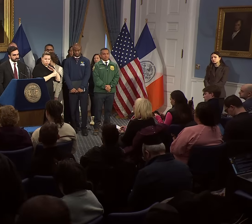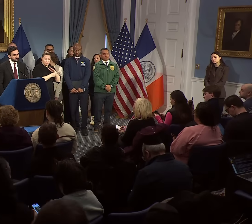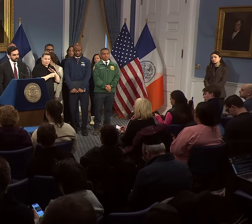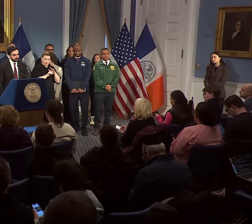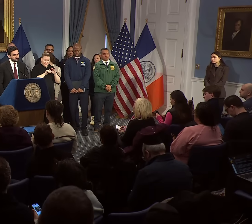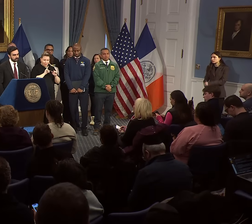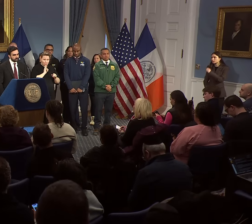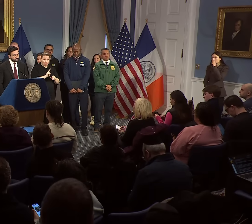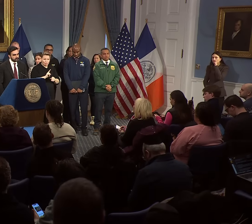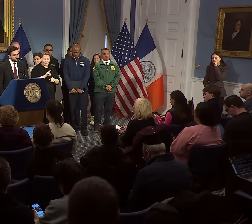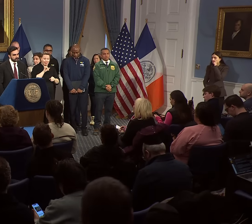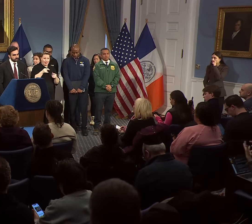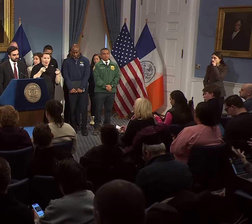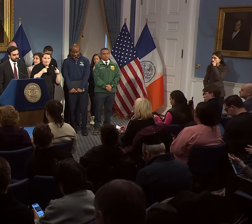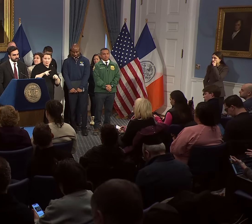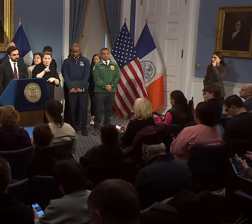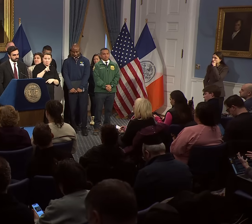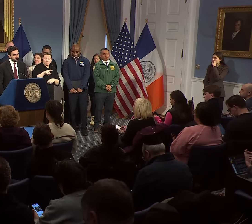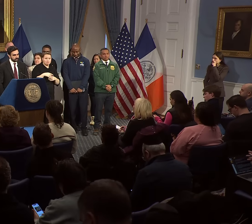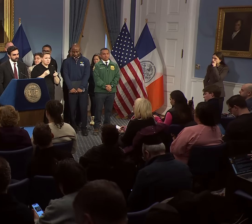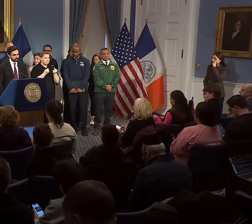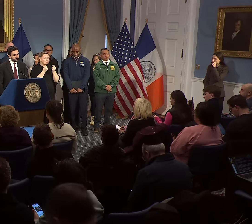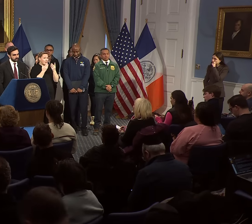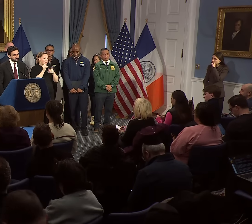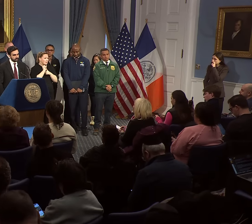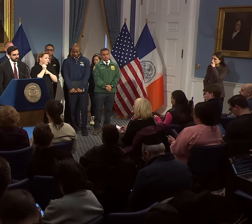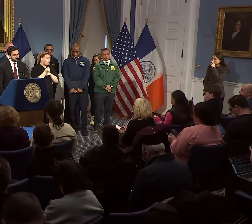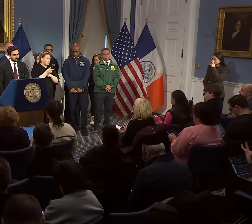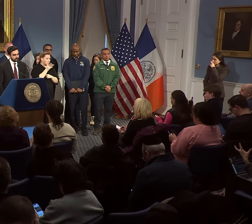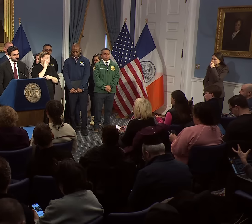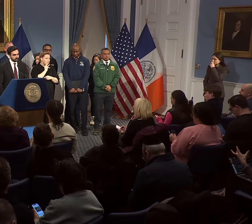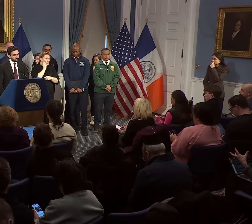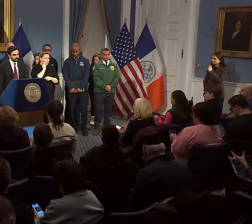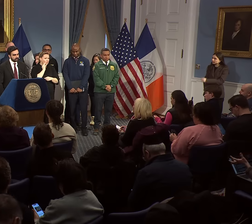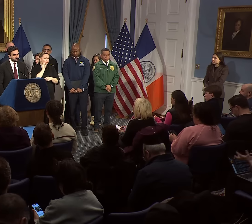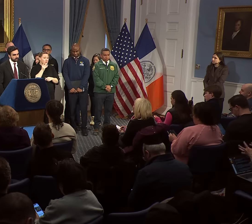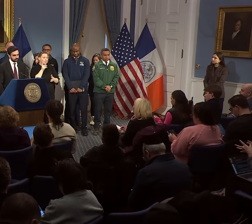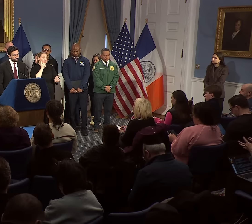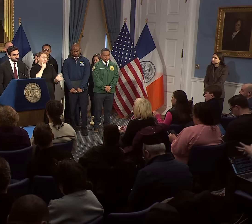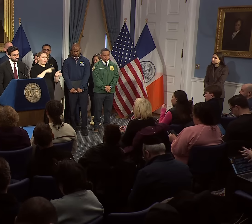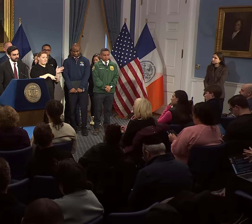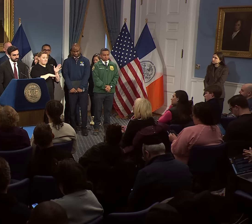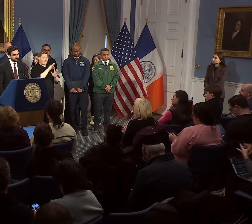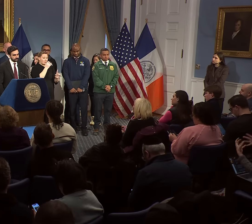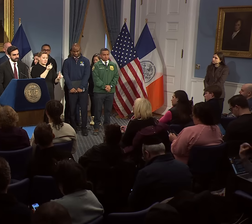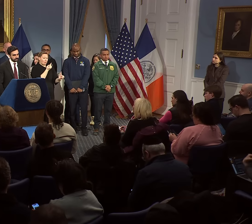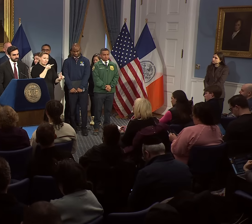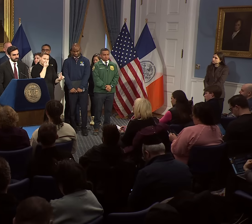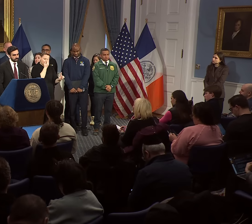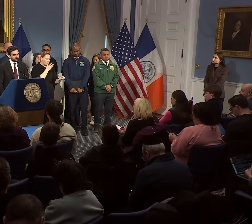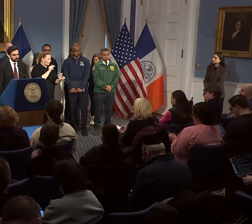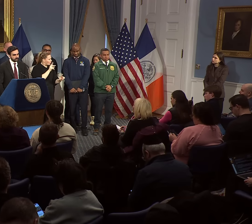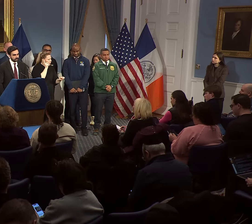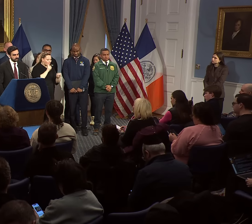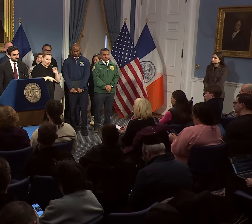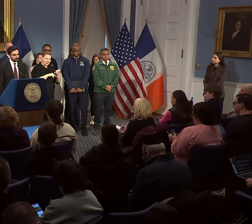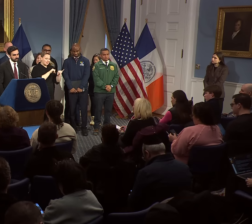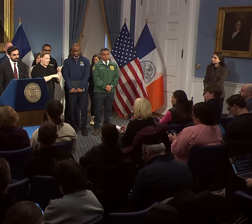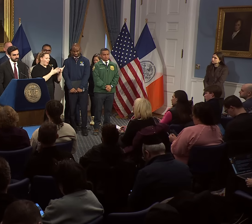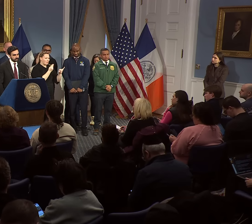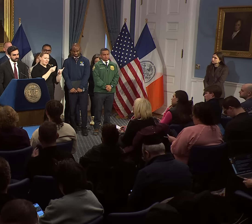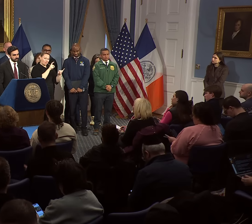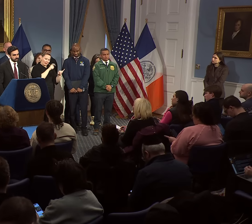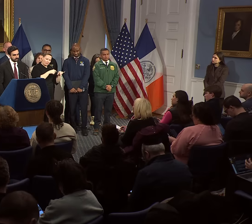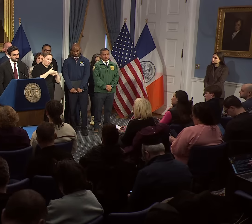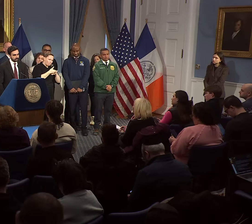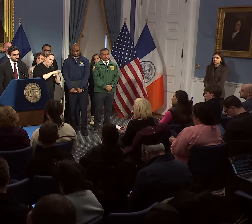of, how many times has that happened in this storm where, someone has been told, no, you can't stay here, you have to come in? And